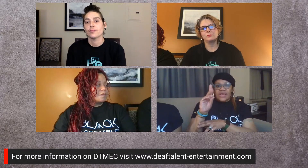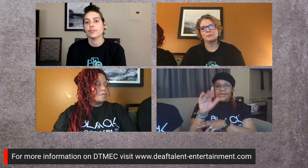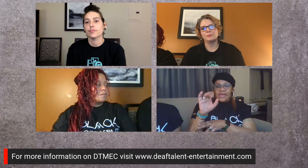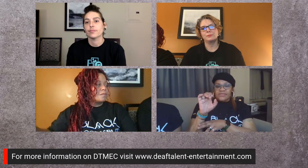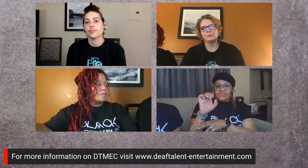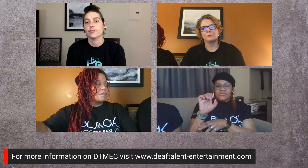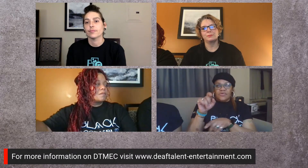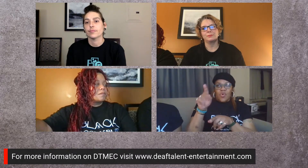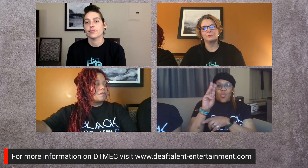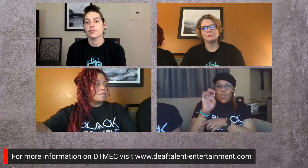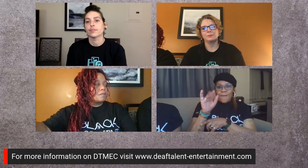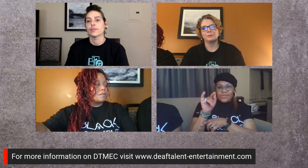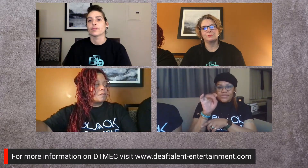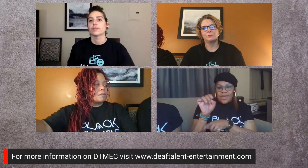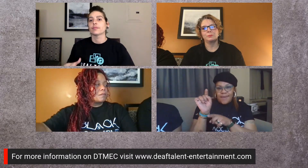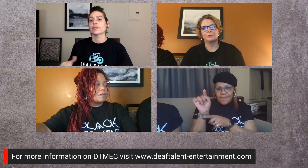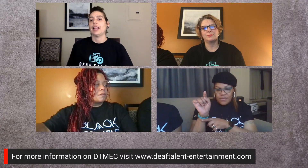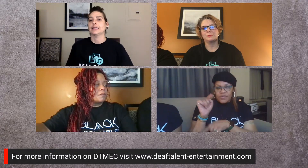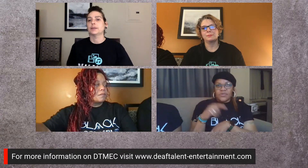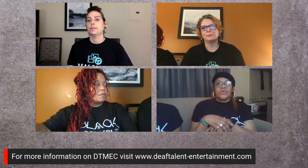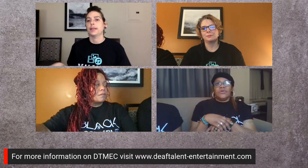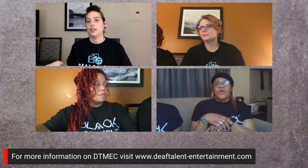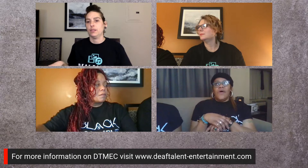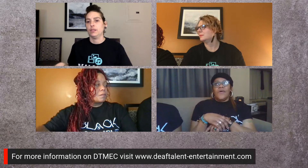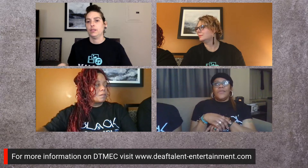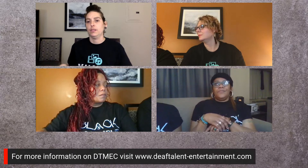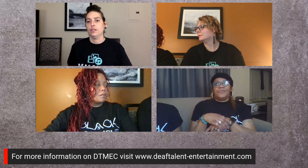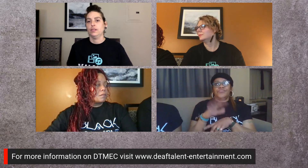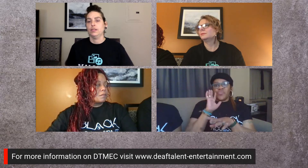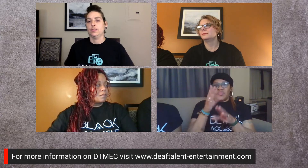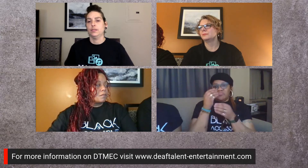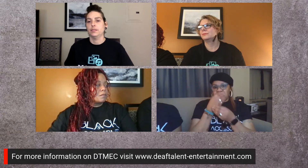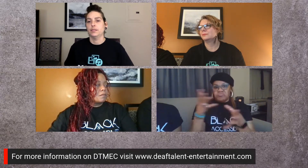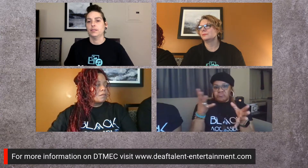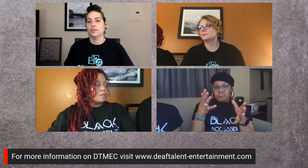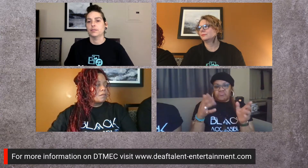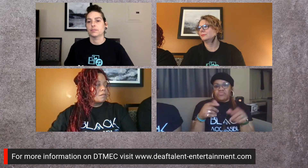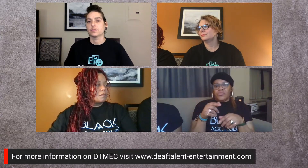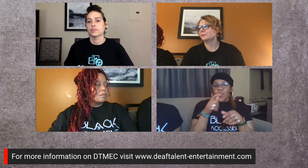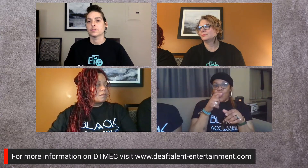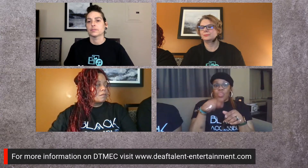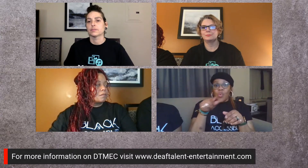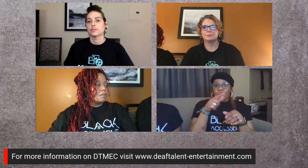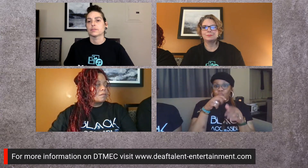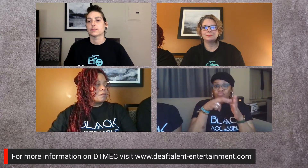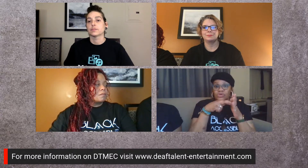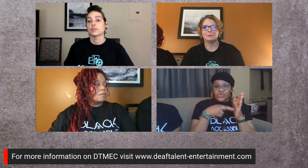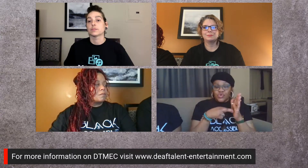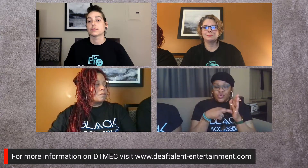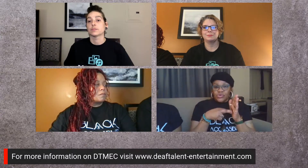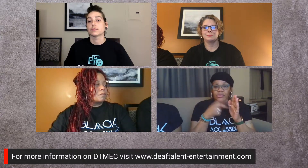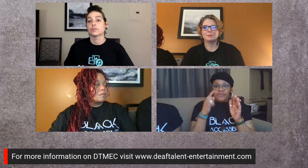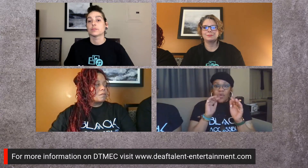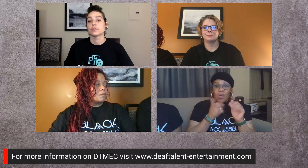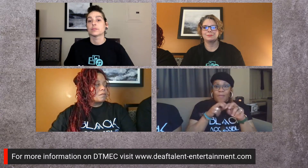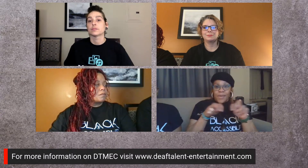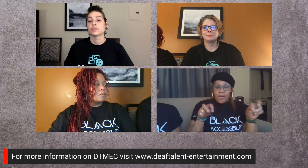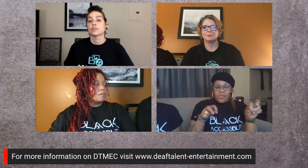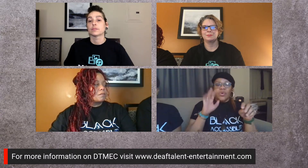that we will upload today's panel discussion to Sundance website. And then